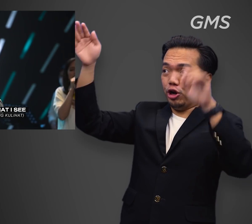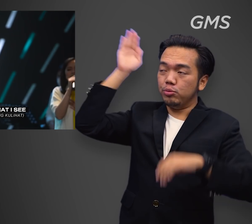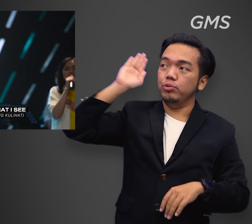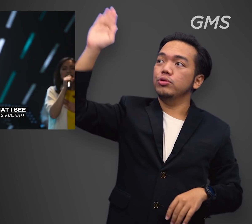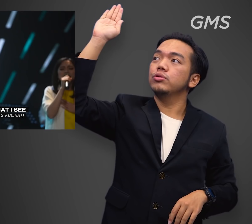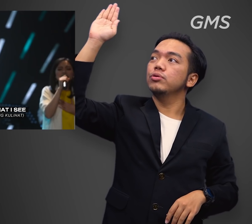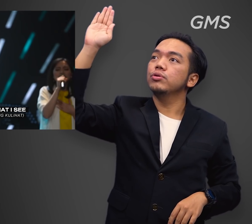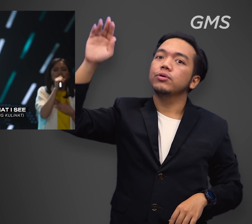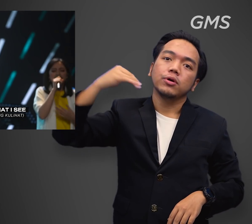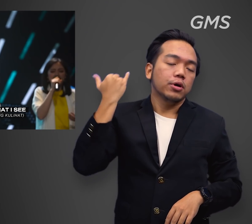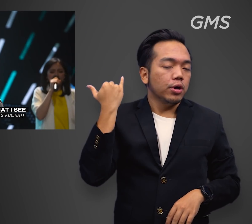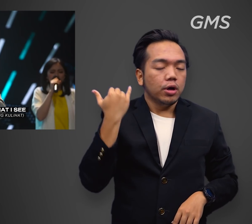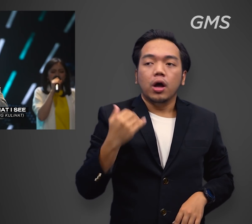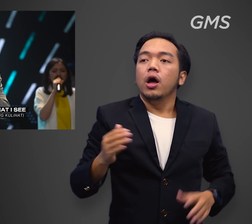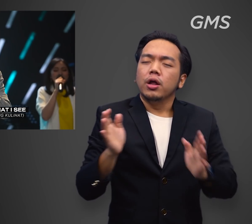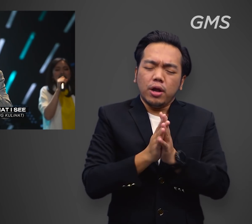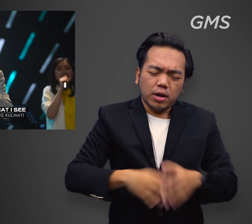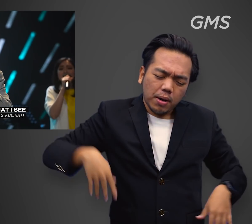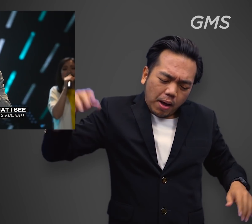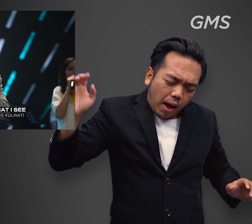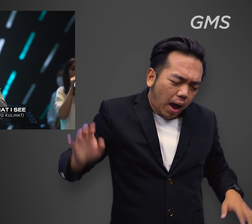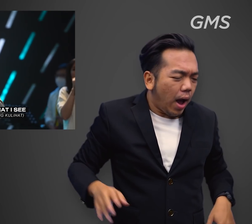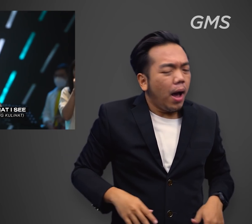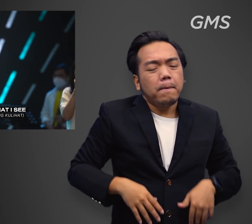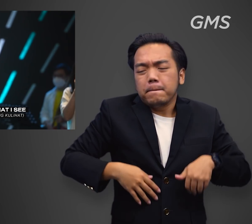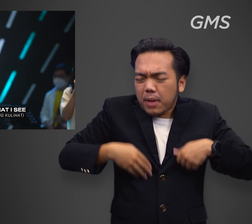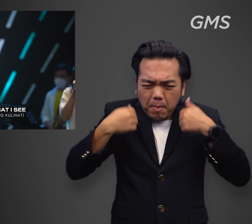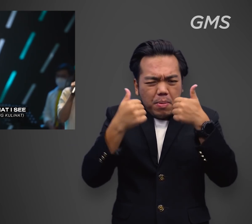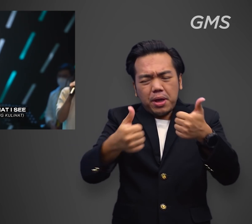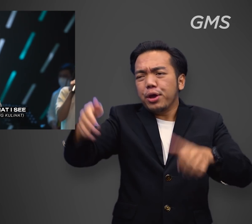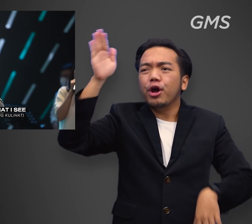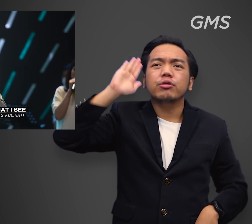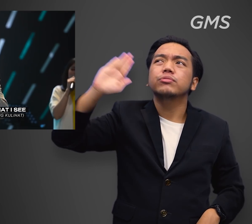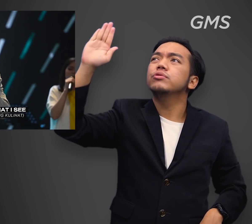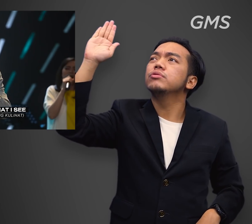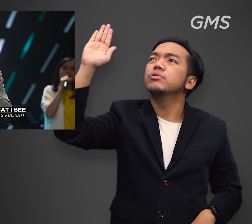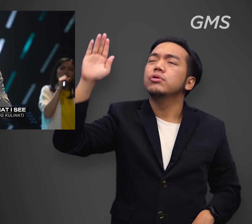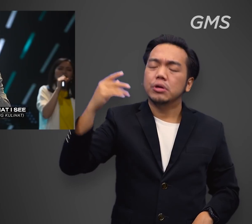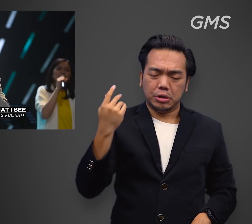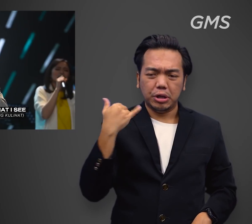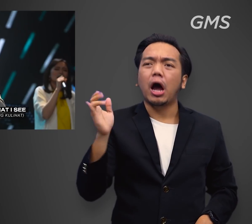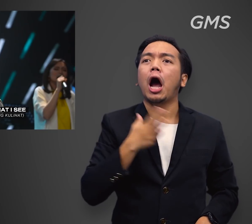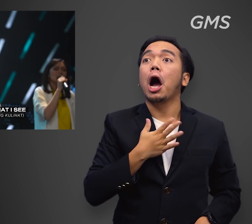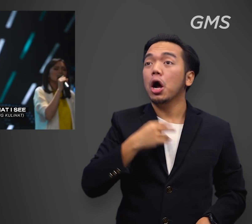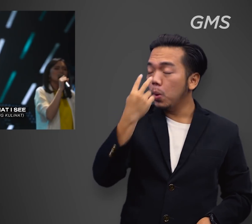Just grace and mercy that I